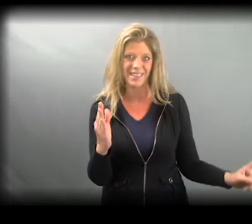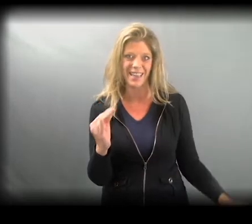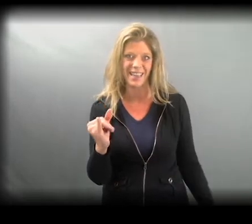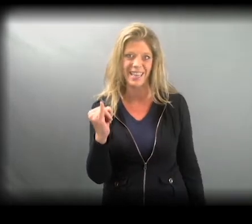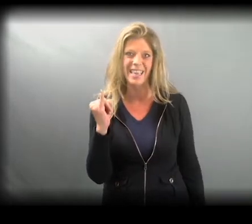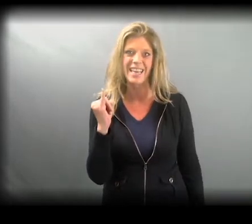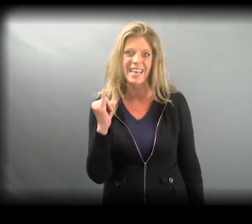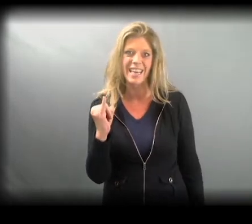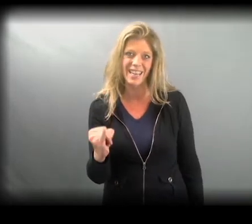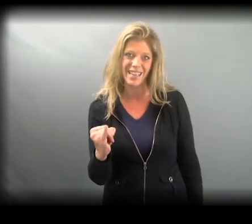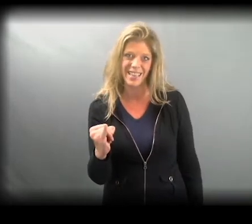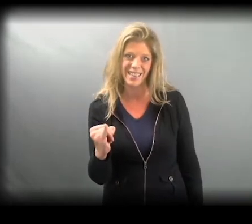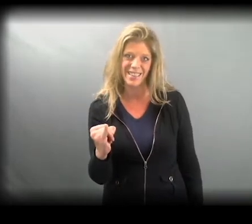side. Is.